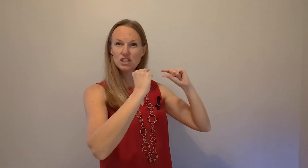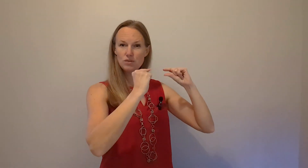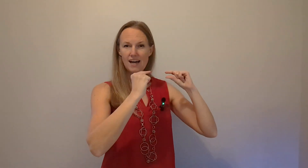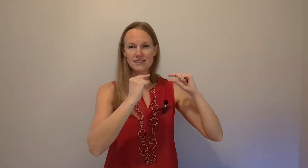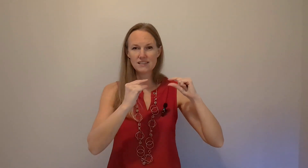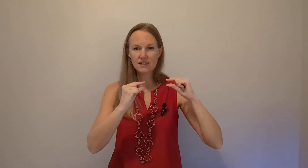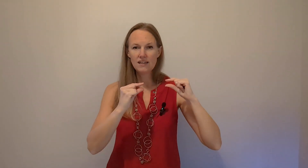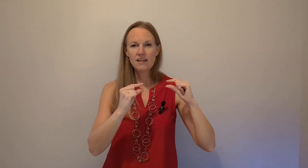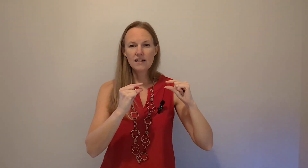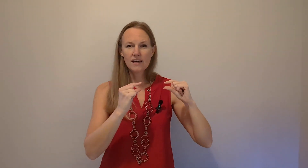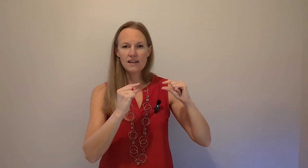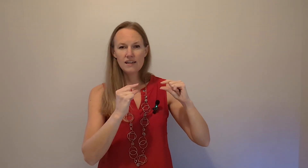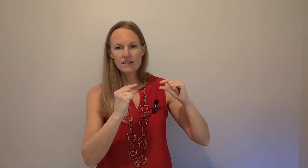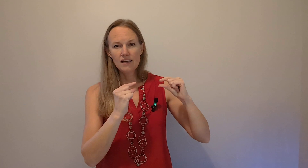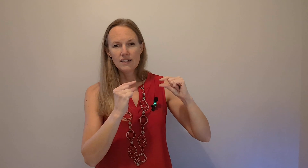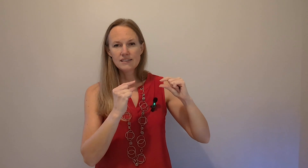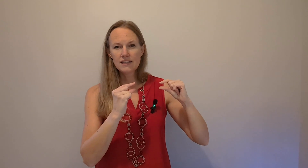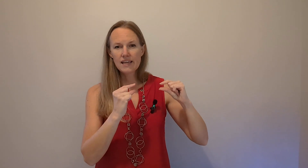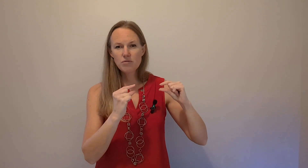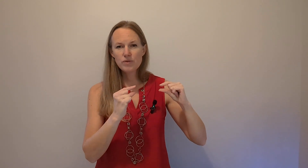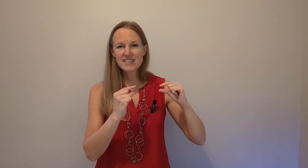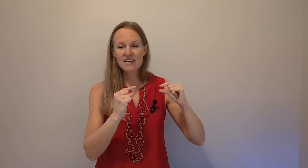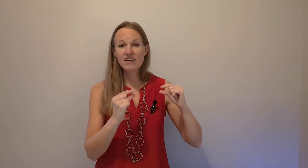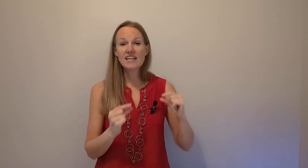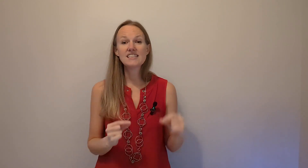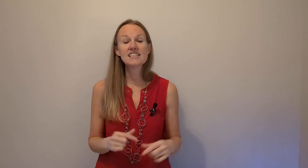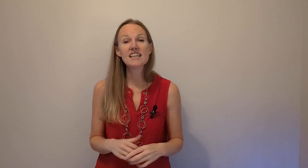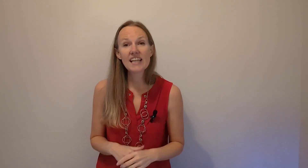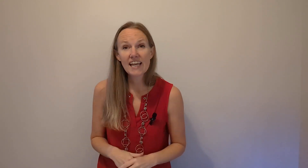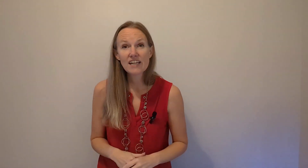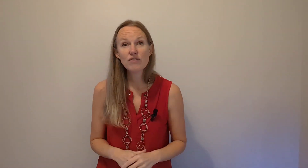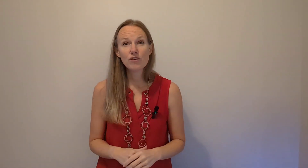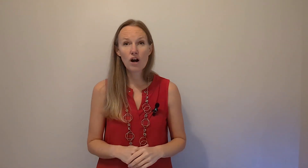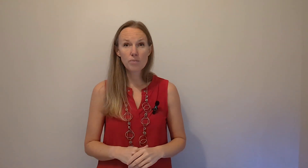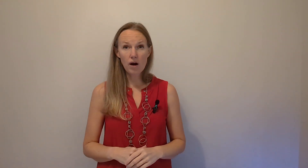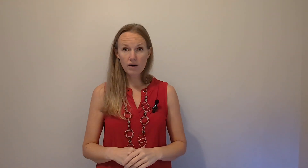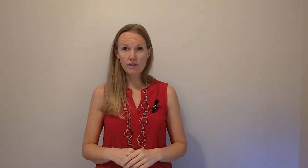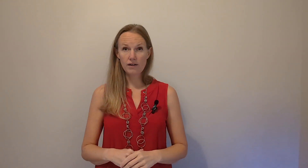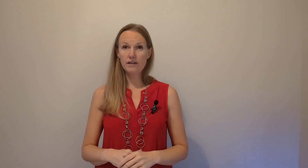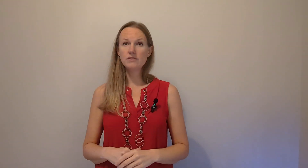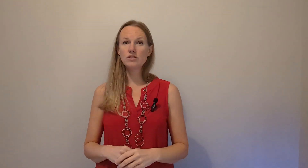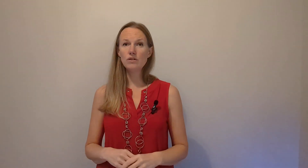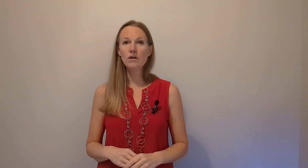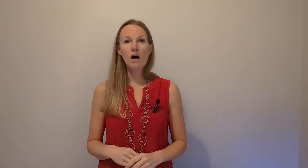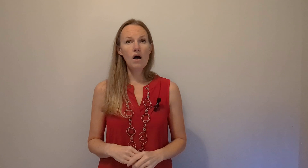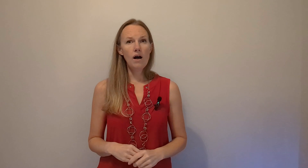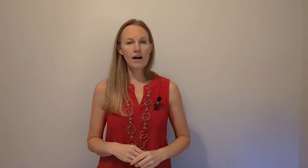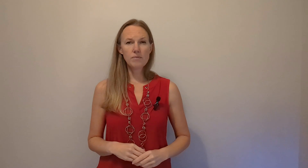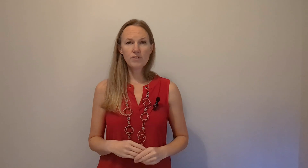to us. Okay, he's the lamb who was given, slain for our pardon. So in